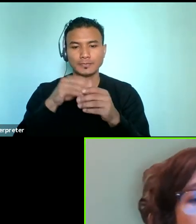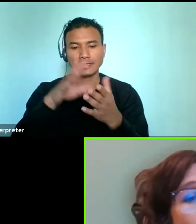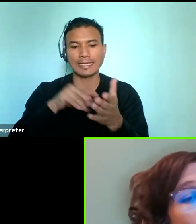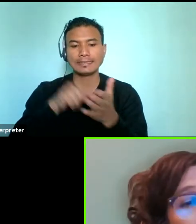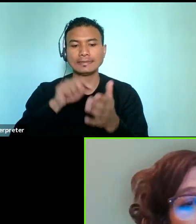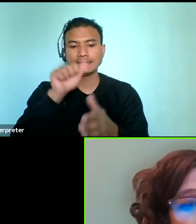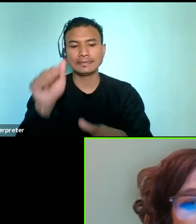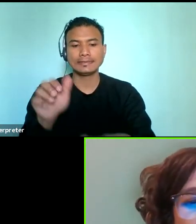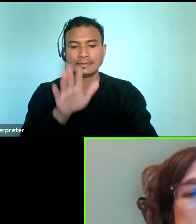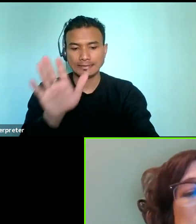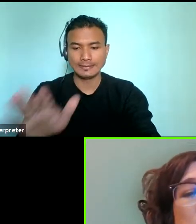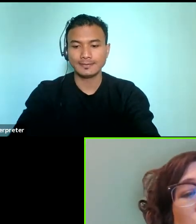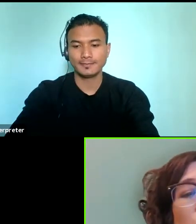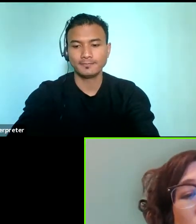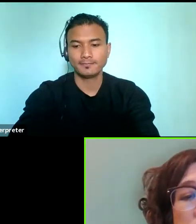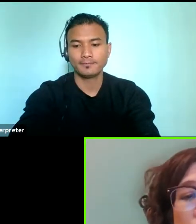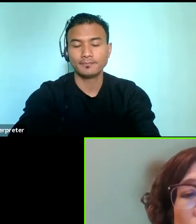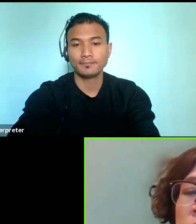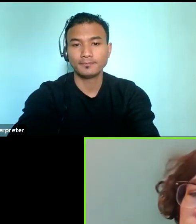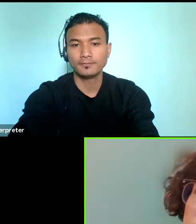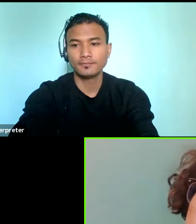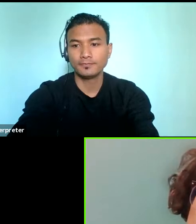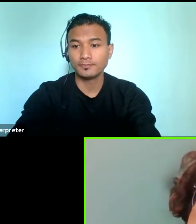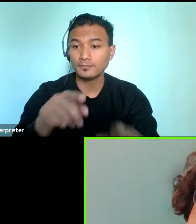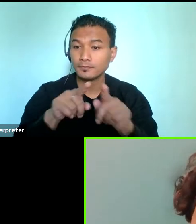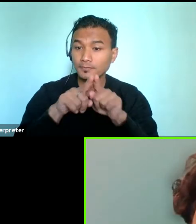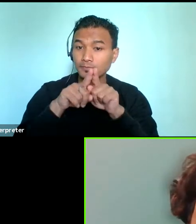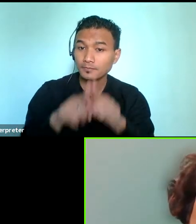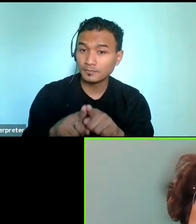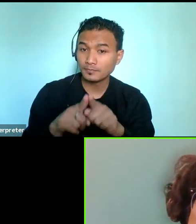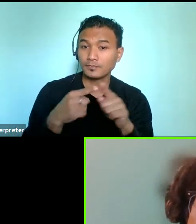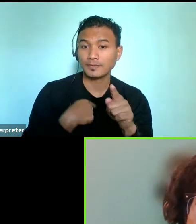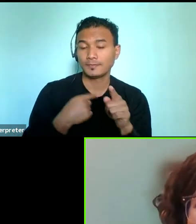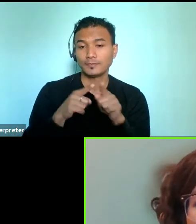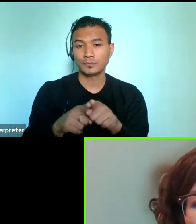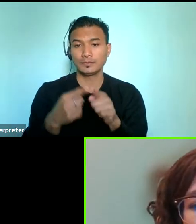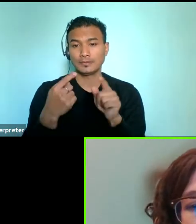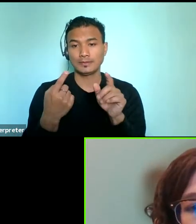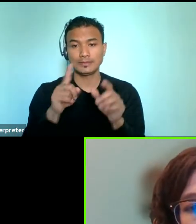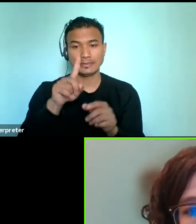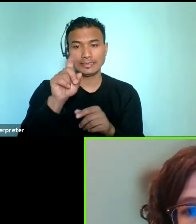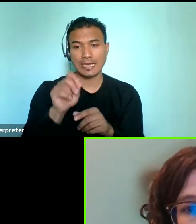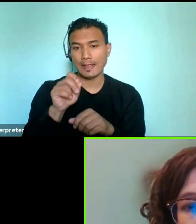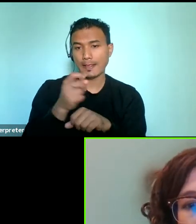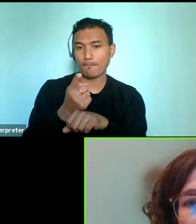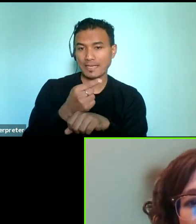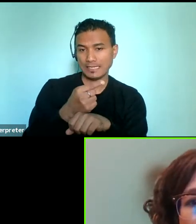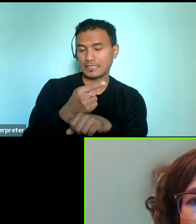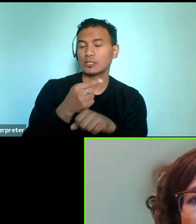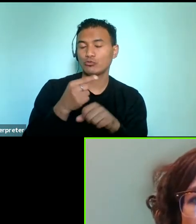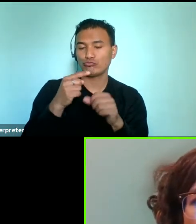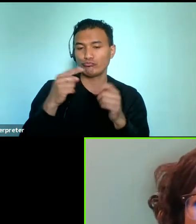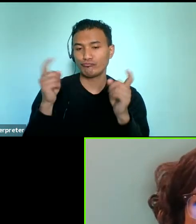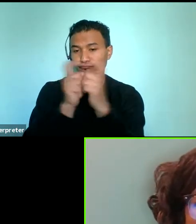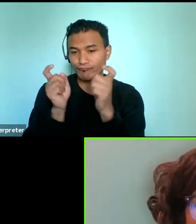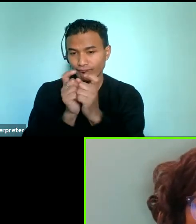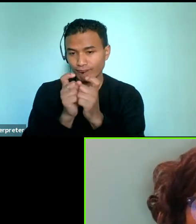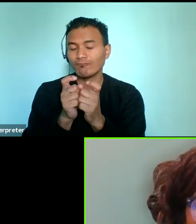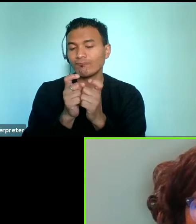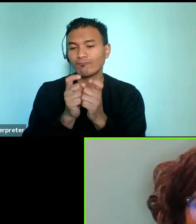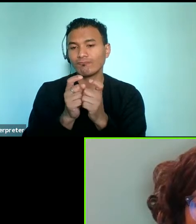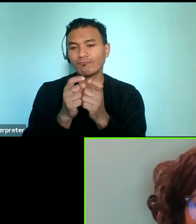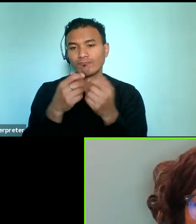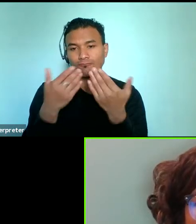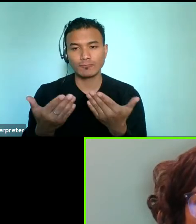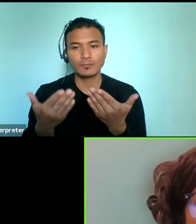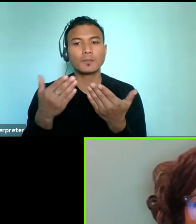Asia. At the end of this, we'll also have a 10-minute discussion with all of you. So for us to